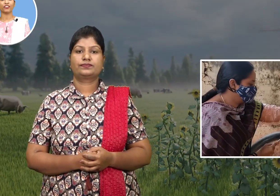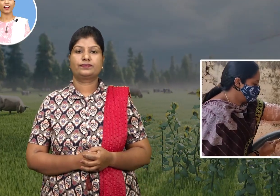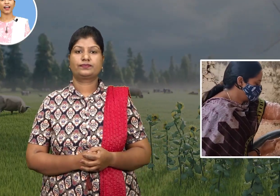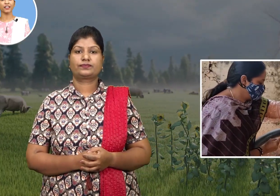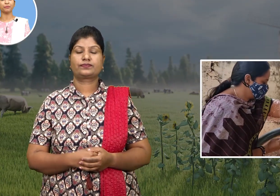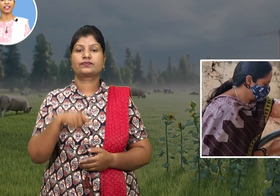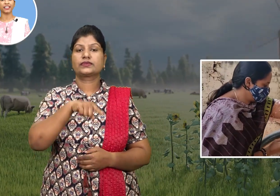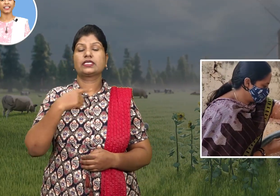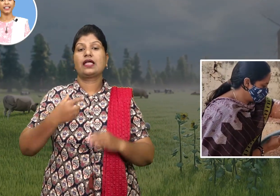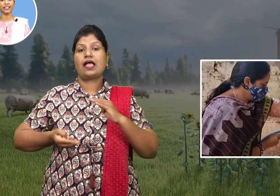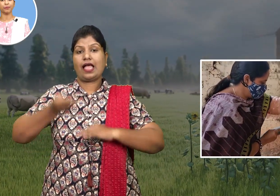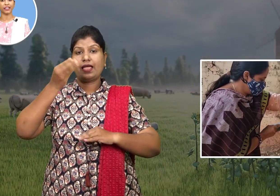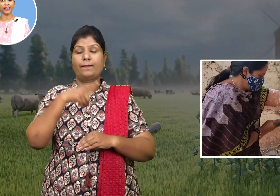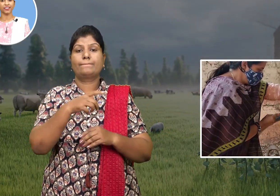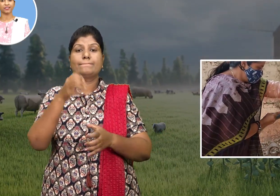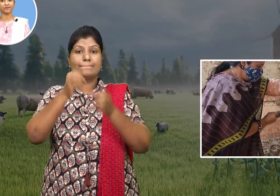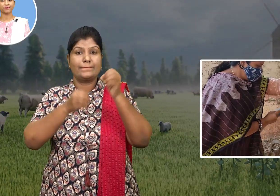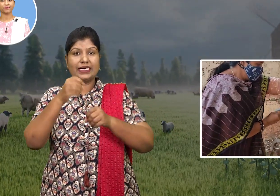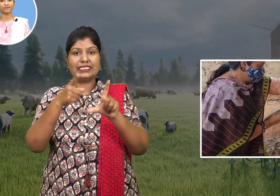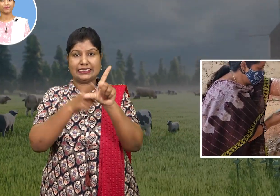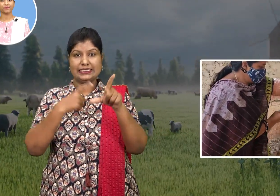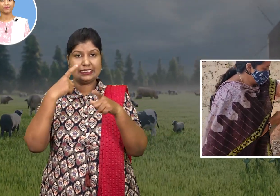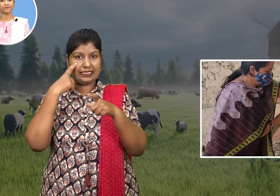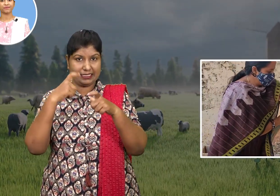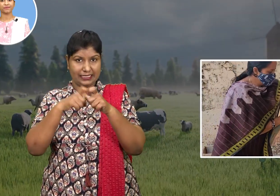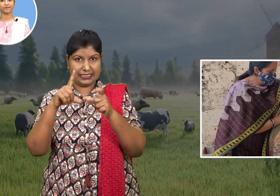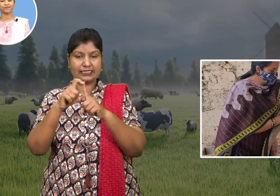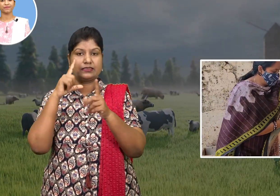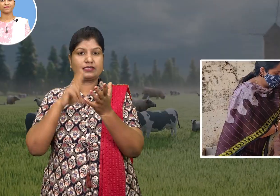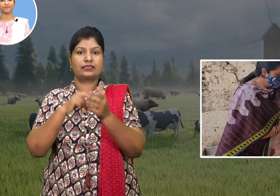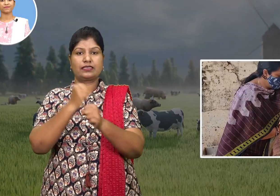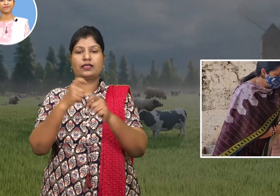of a high milk yielding breed